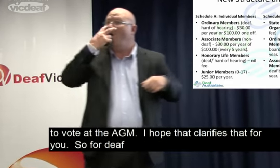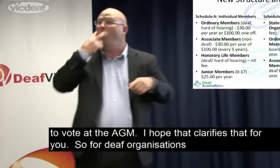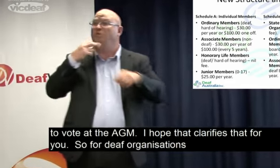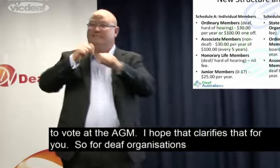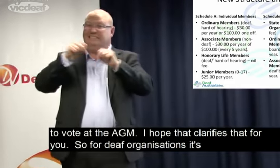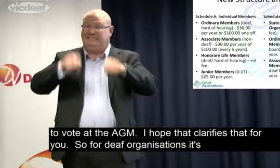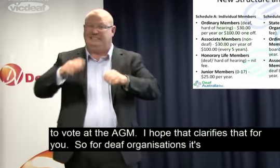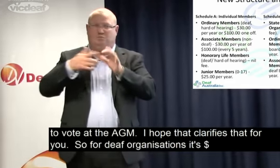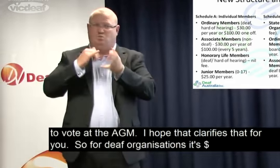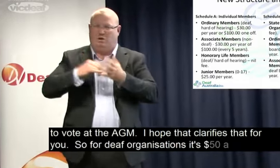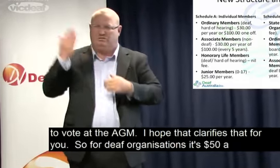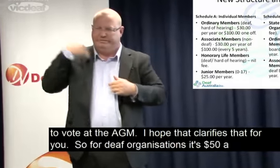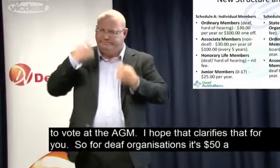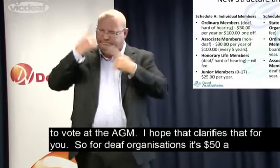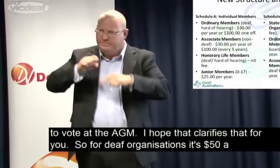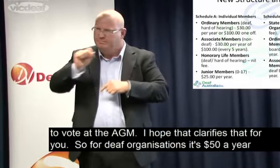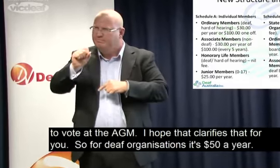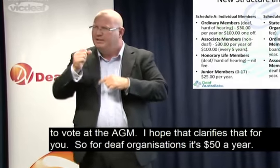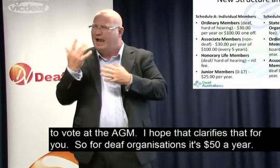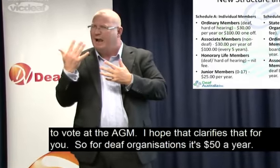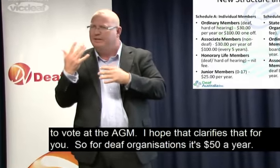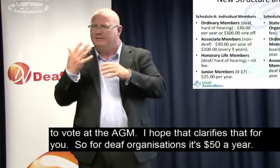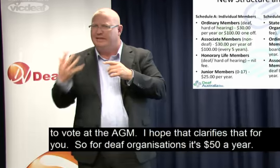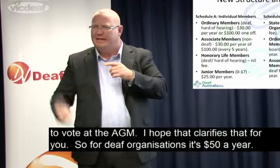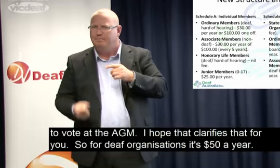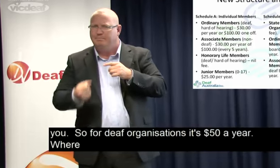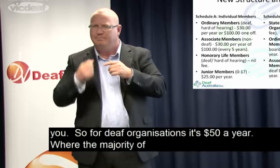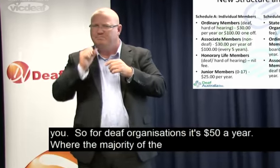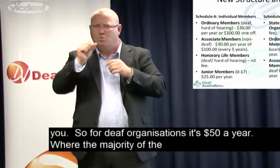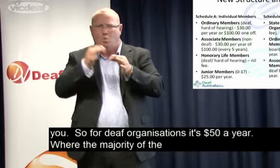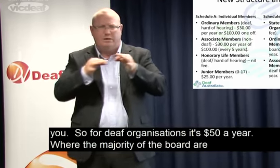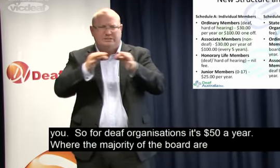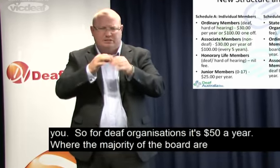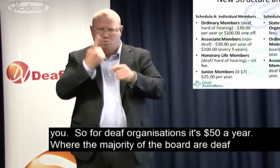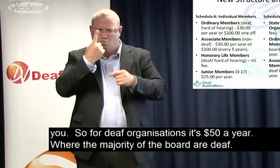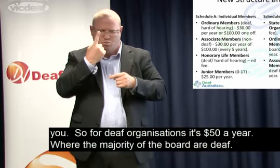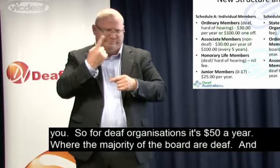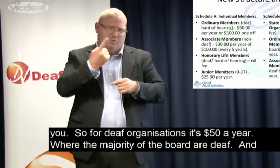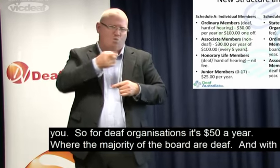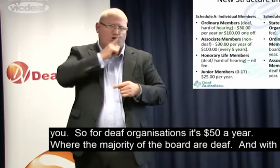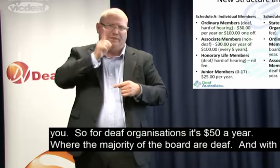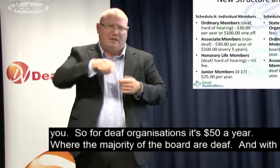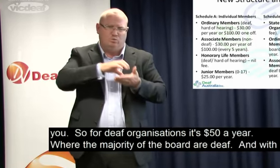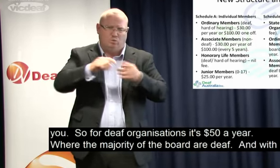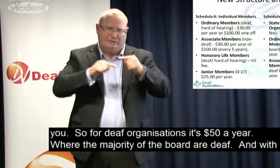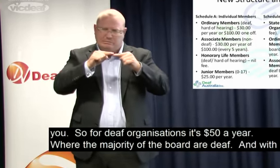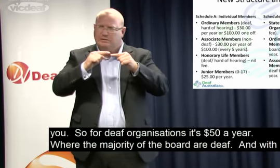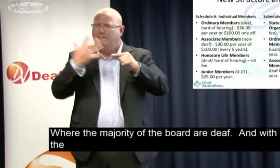where the majority of the board are deaf. And with the previous system, we struggled looking at the organisation and what their income